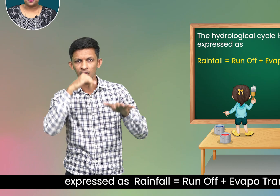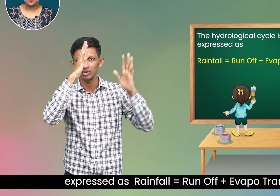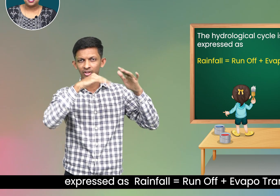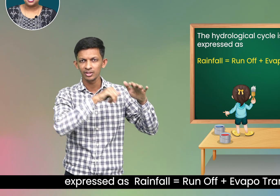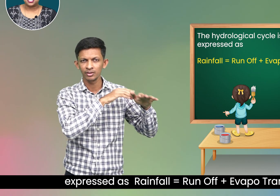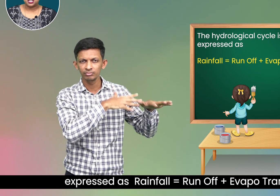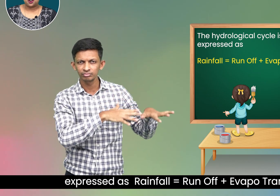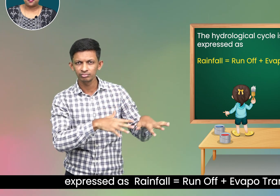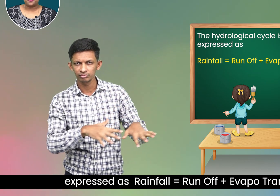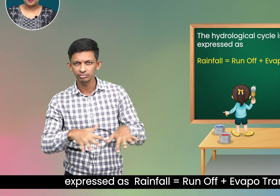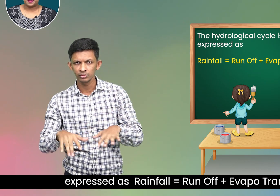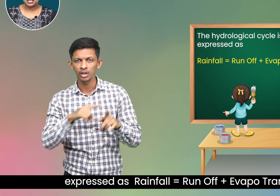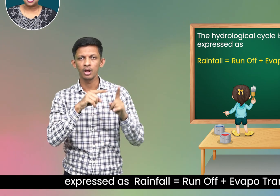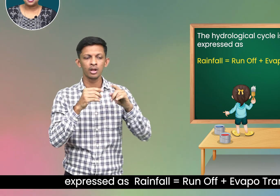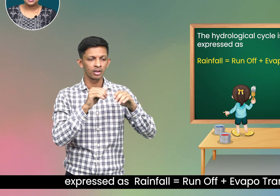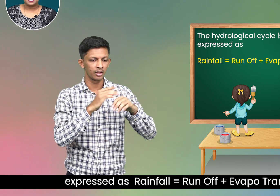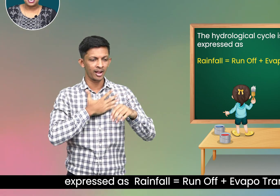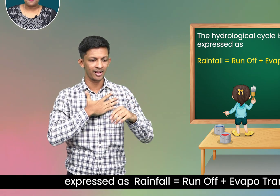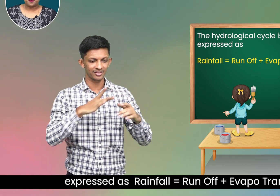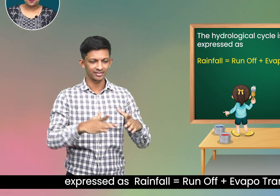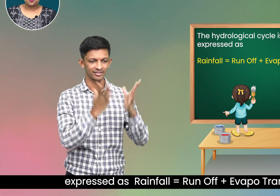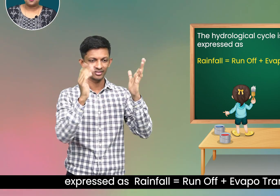equals to runoff plus